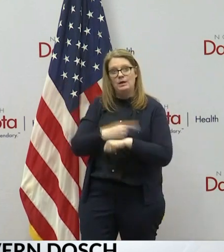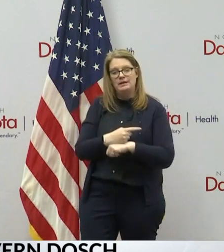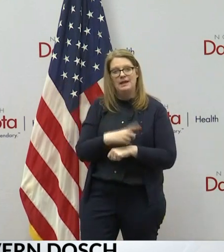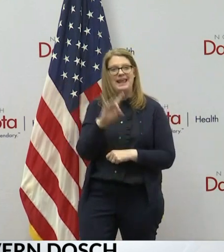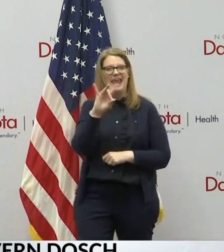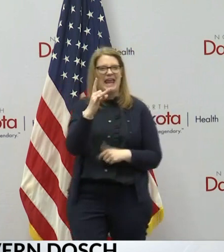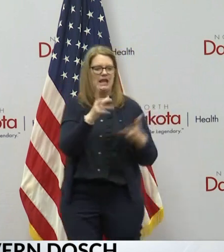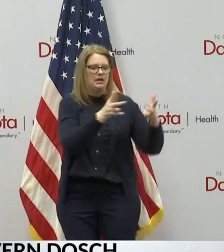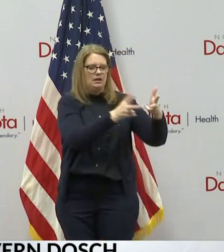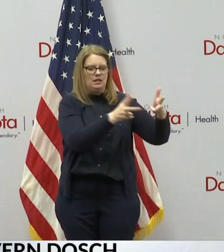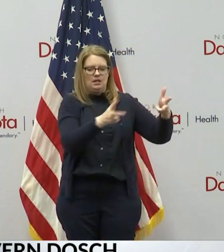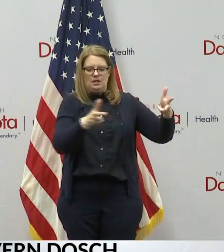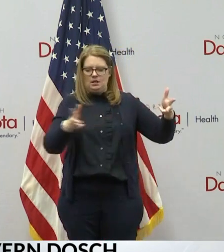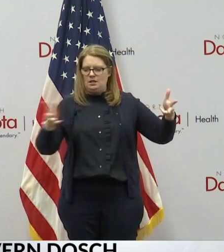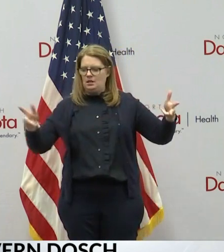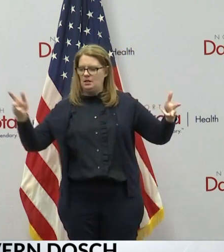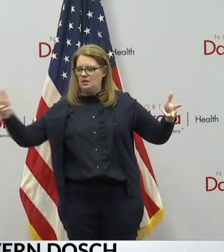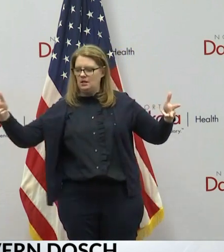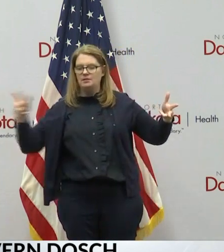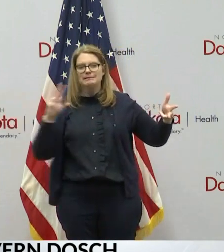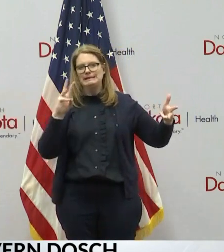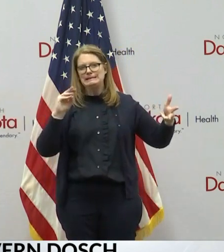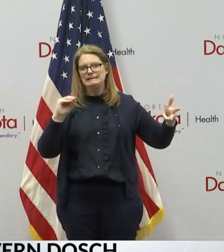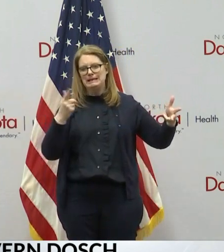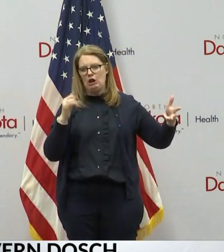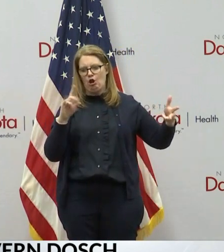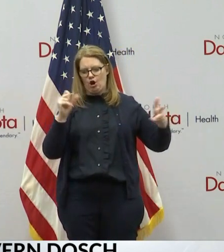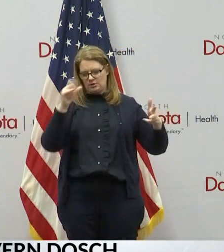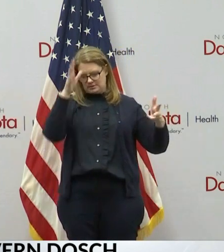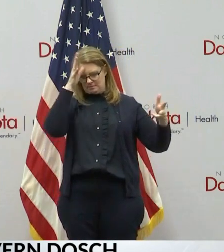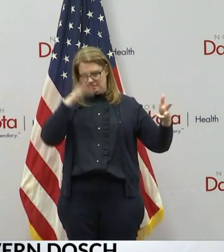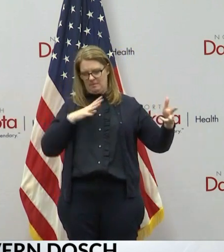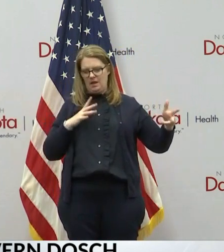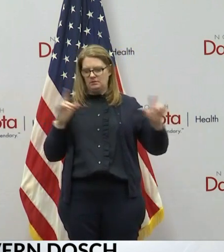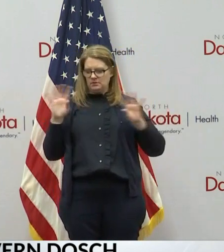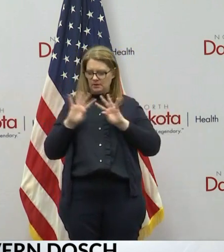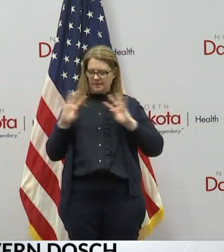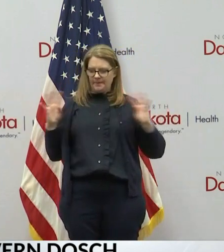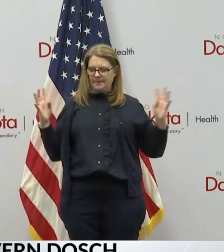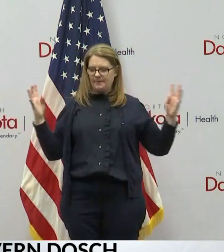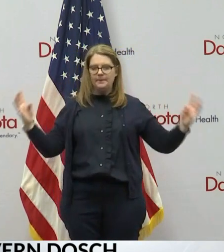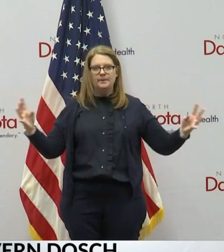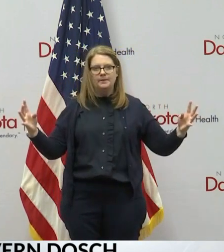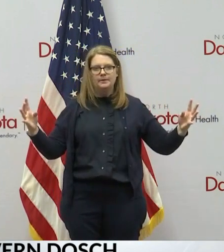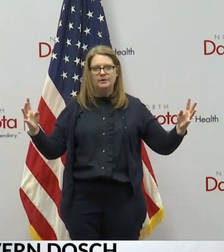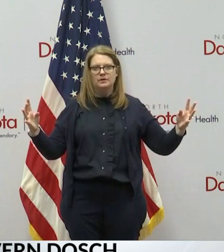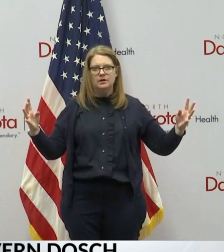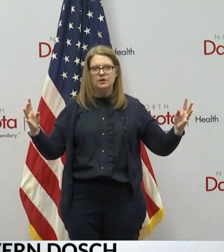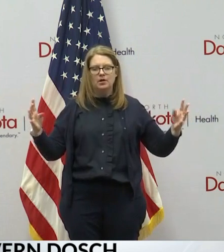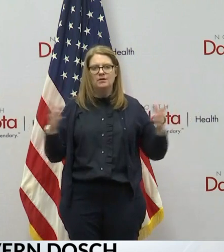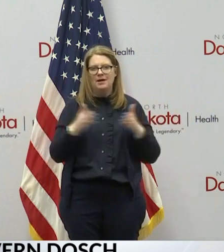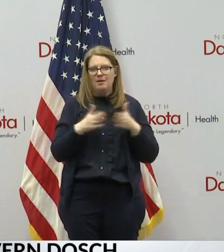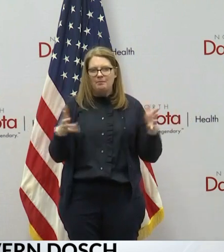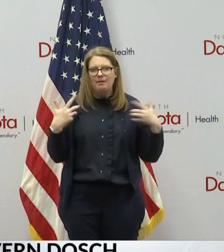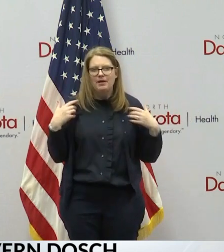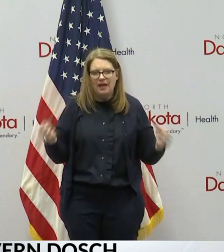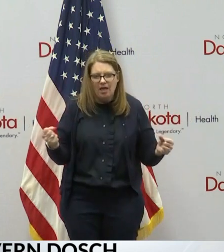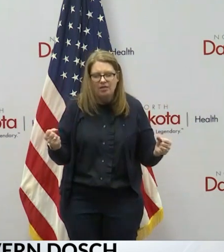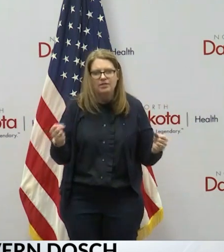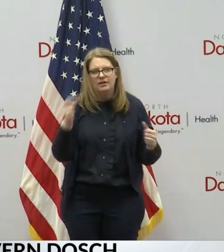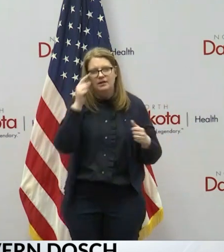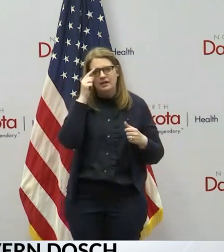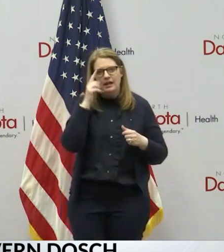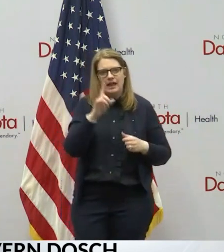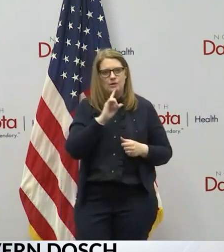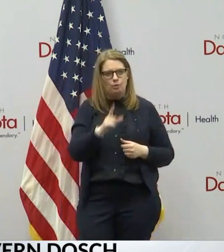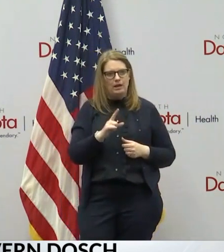of traffic, 60 guardsmen on the ground, public health people, and the citizens of North Dakota working their way through that and never having